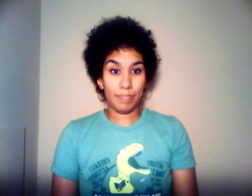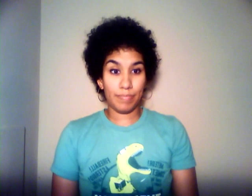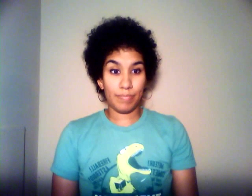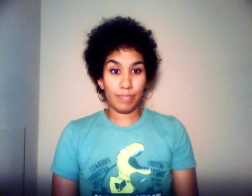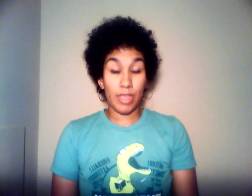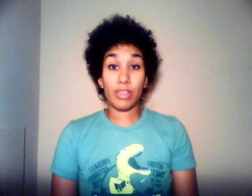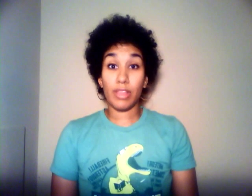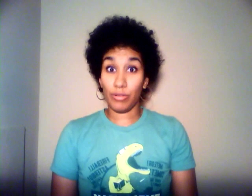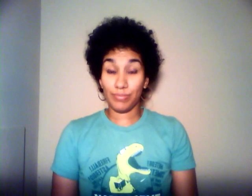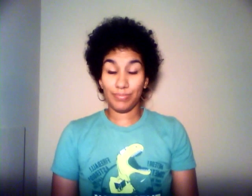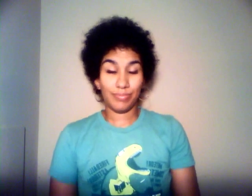Snow.